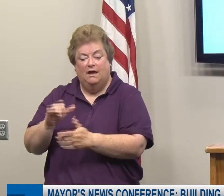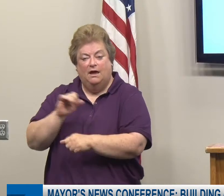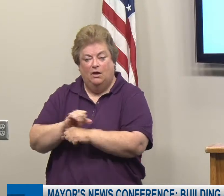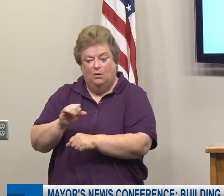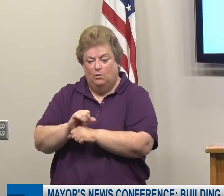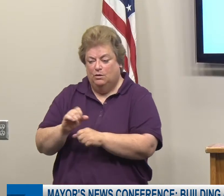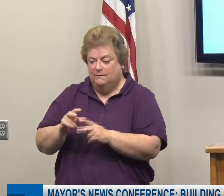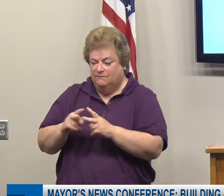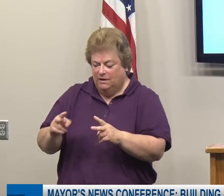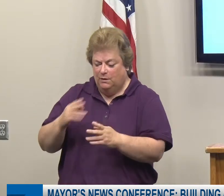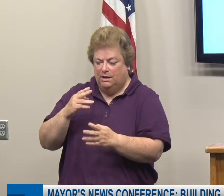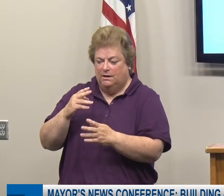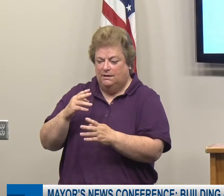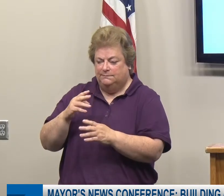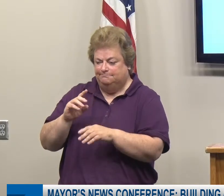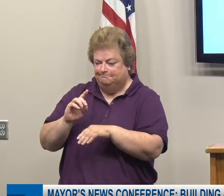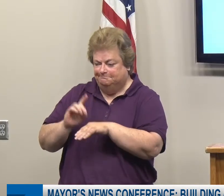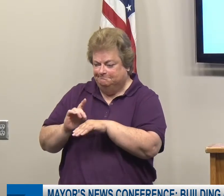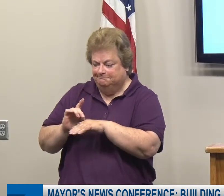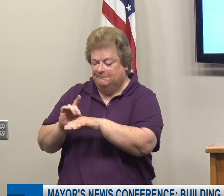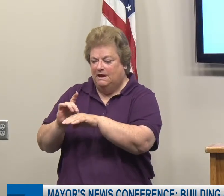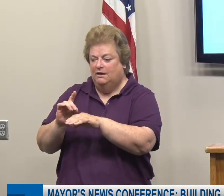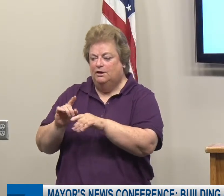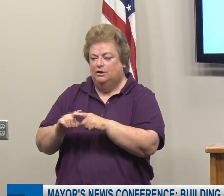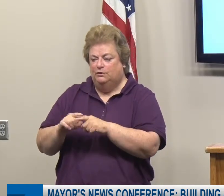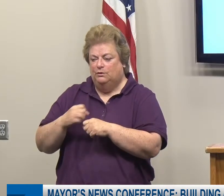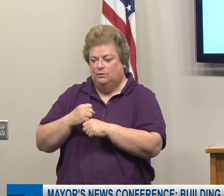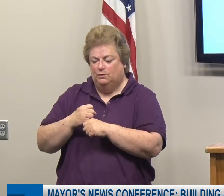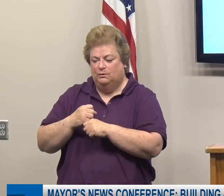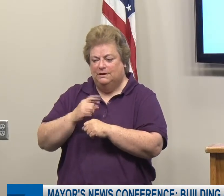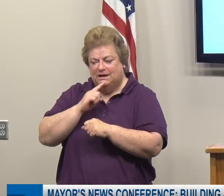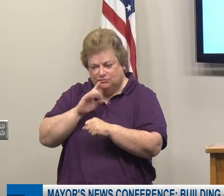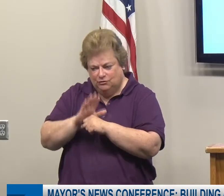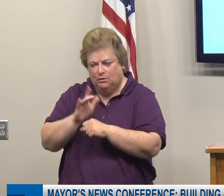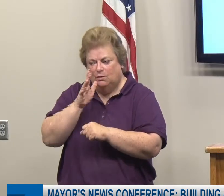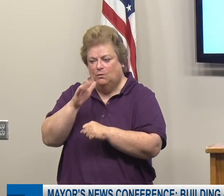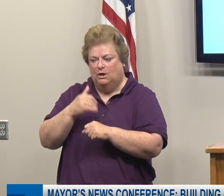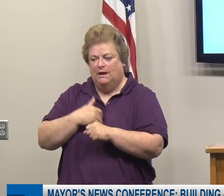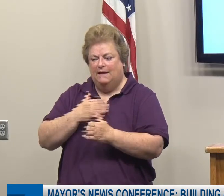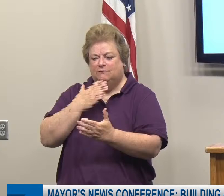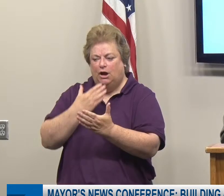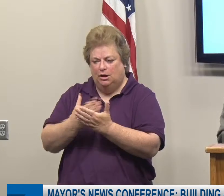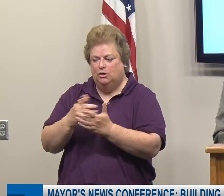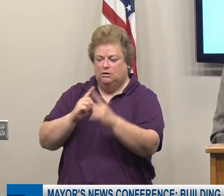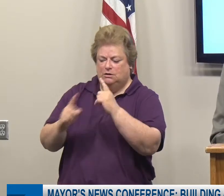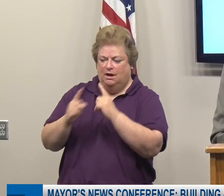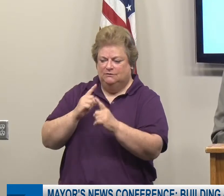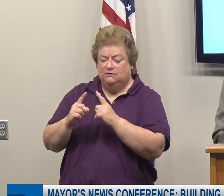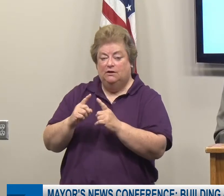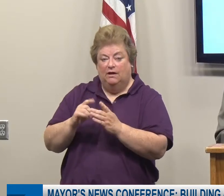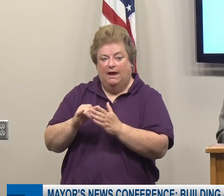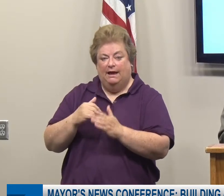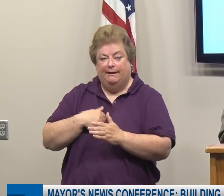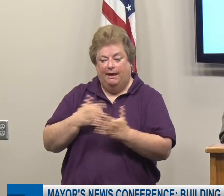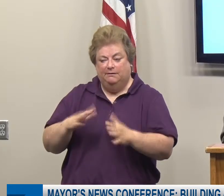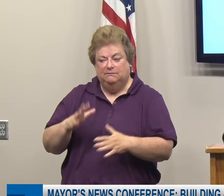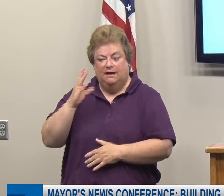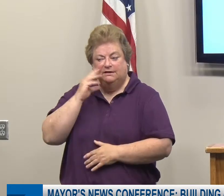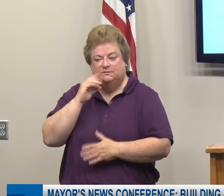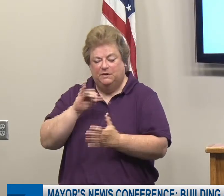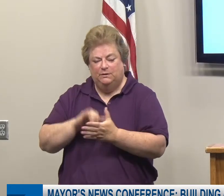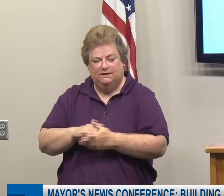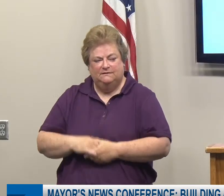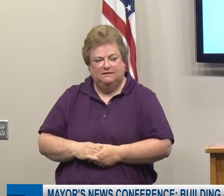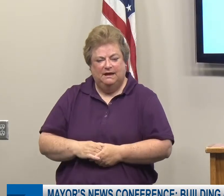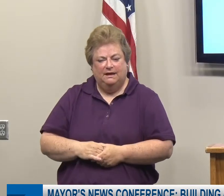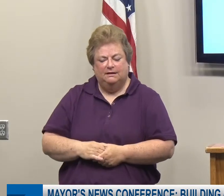very diligently to ensure a constructive conversation, and that is what I experienced when I went there. I